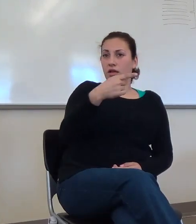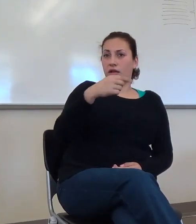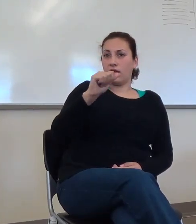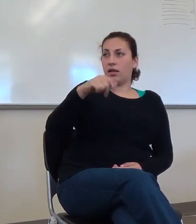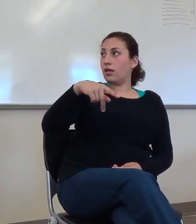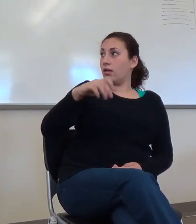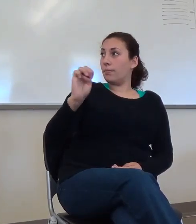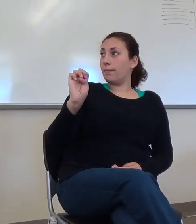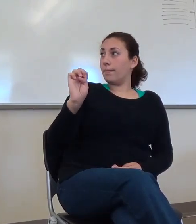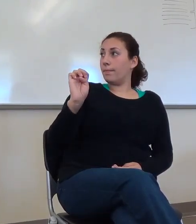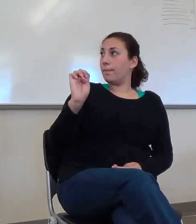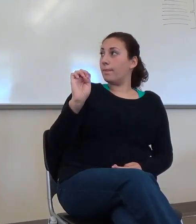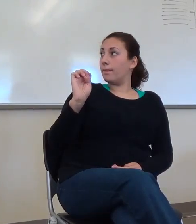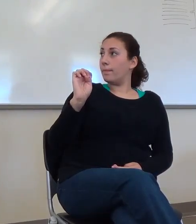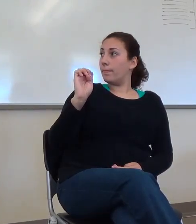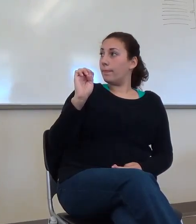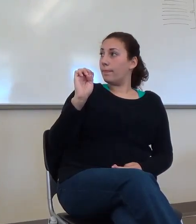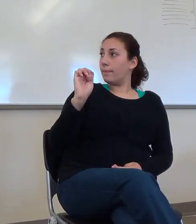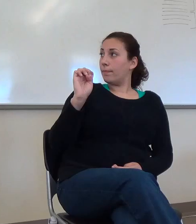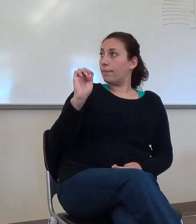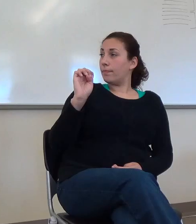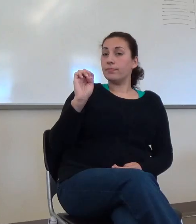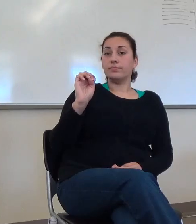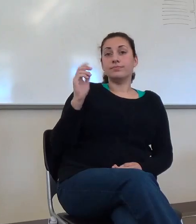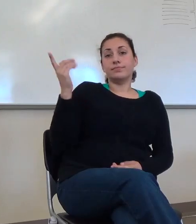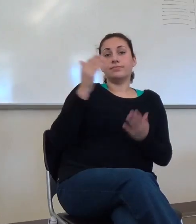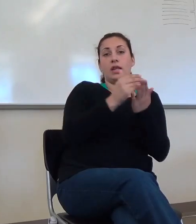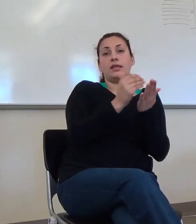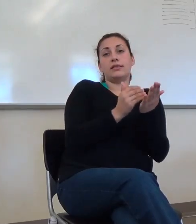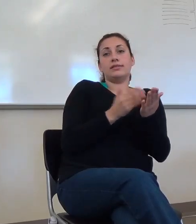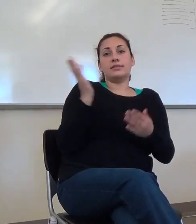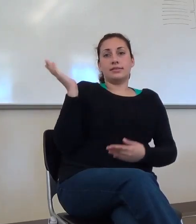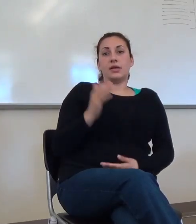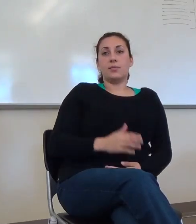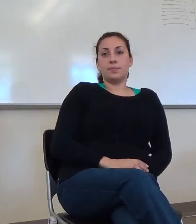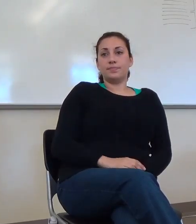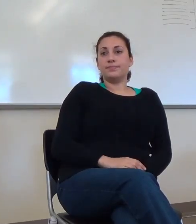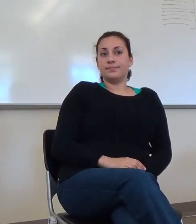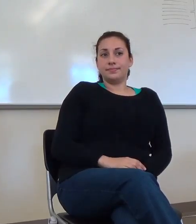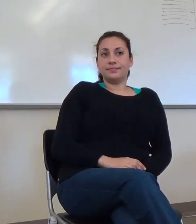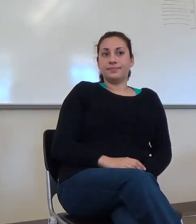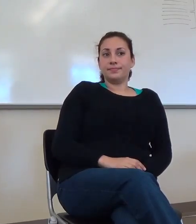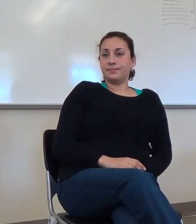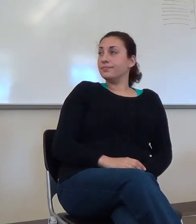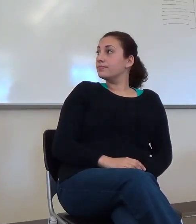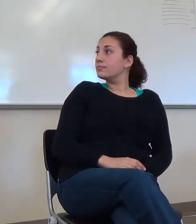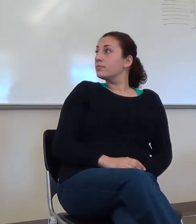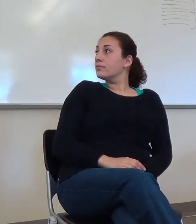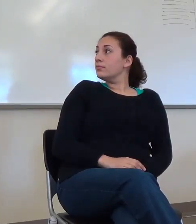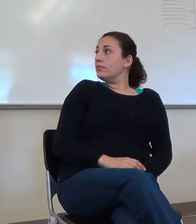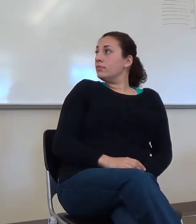okay, so that's the list. And this is another clue when you see these three things,